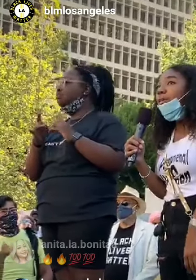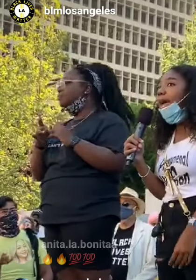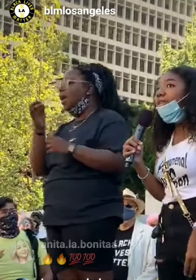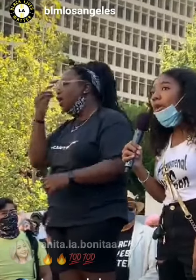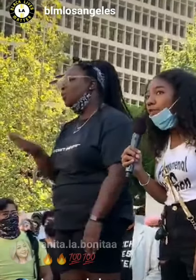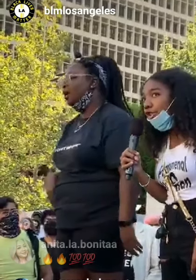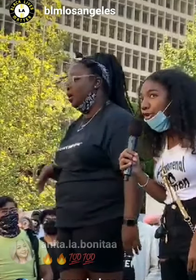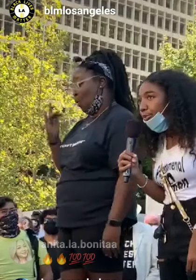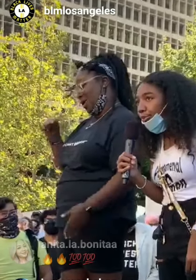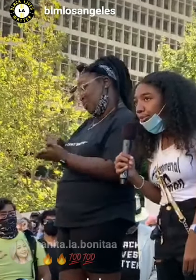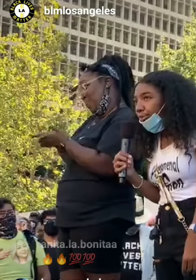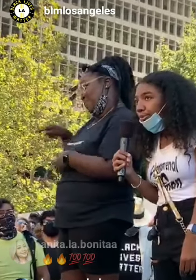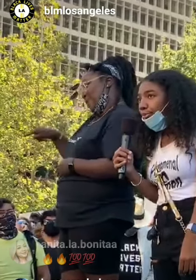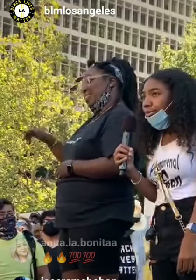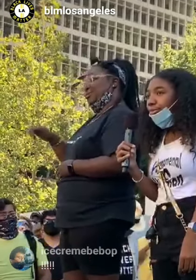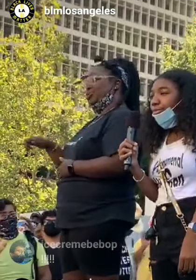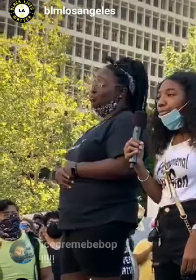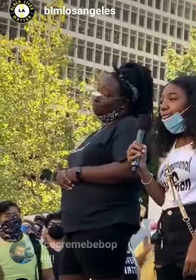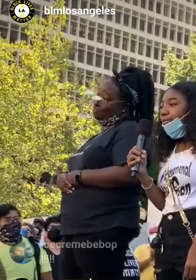who knows, you probably paid them off too.